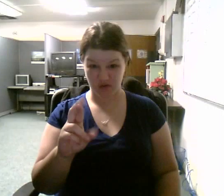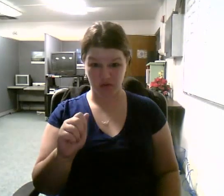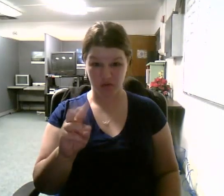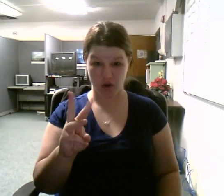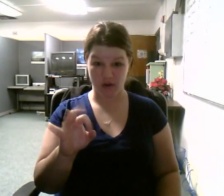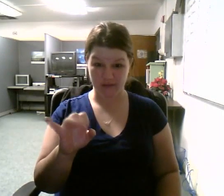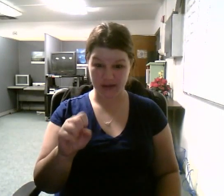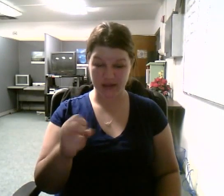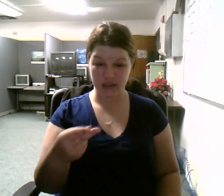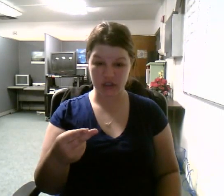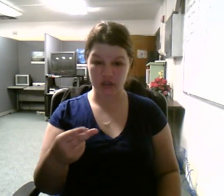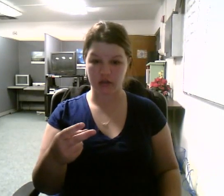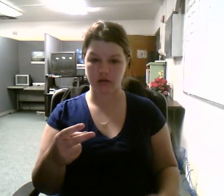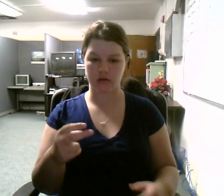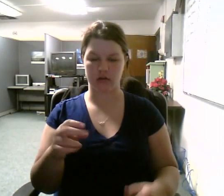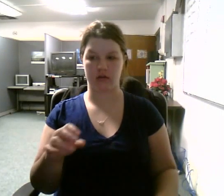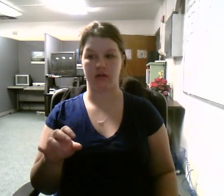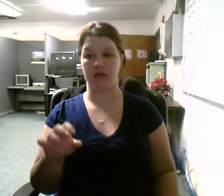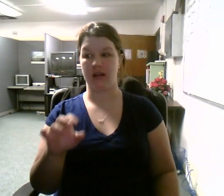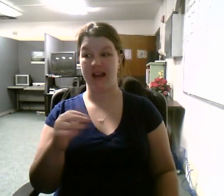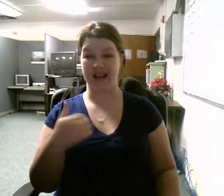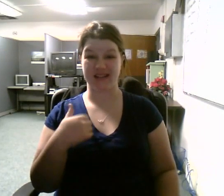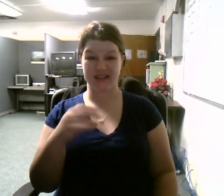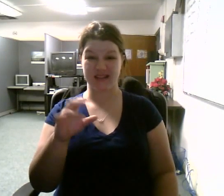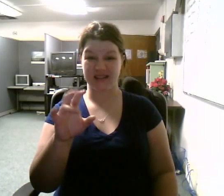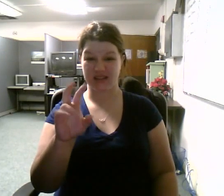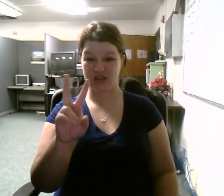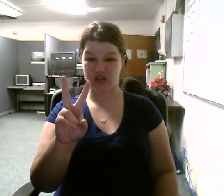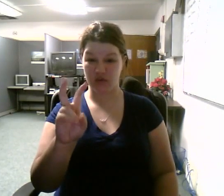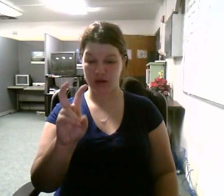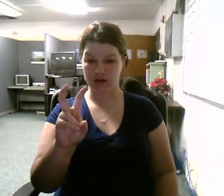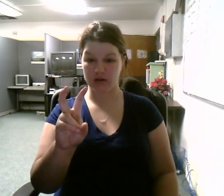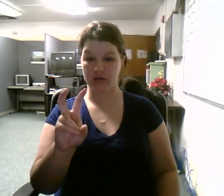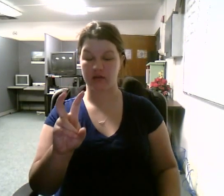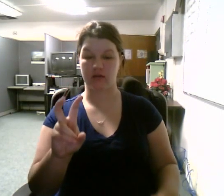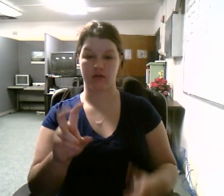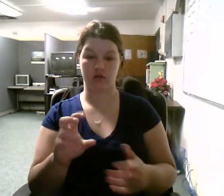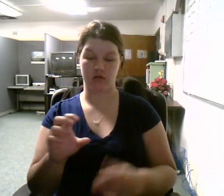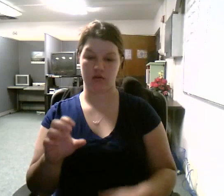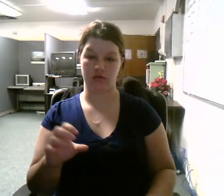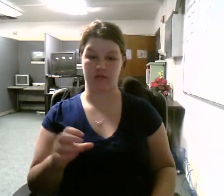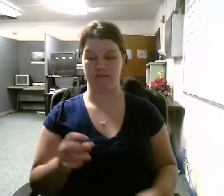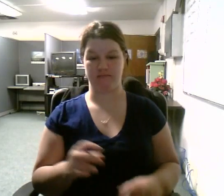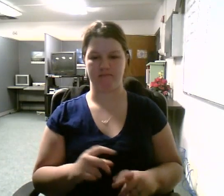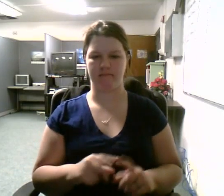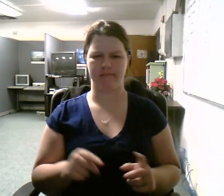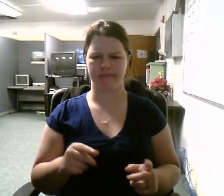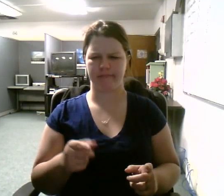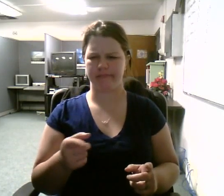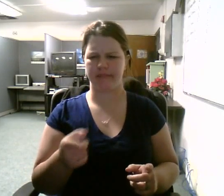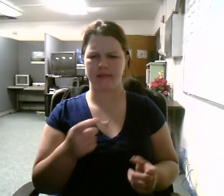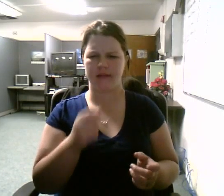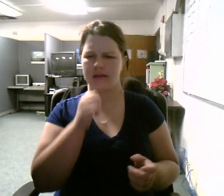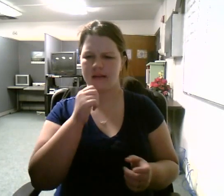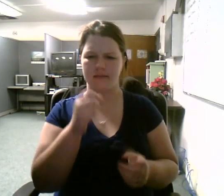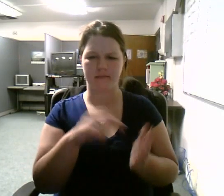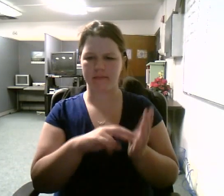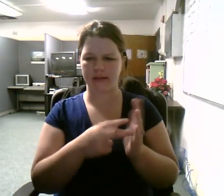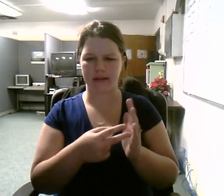smarter or more complex than you? No. There are even organisms of the same species with different numbers of chromosomes. You will often